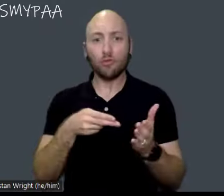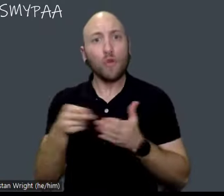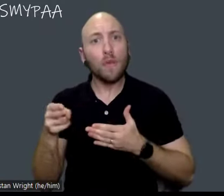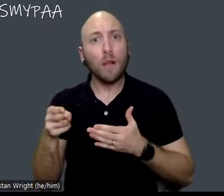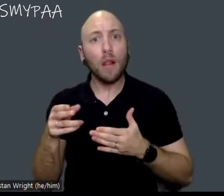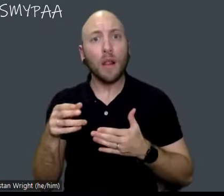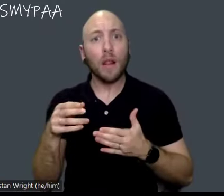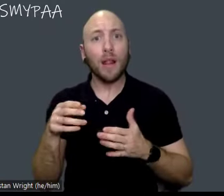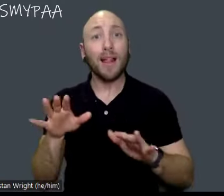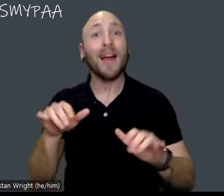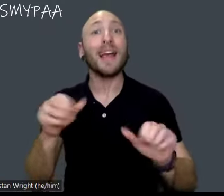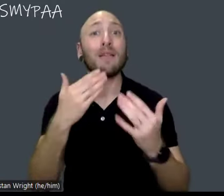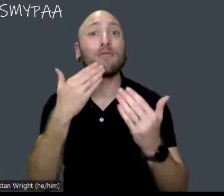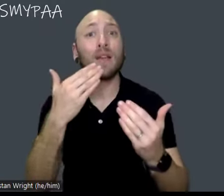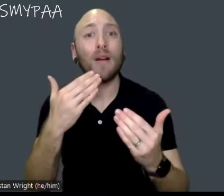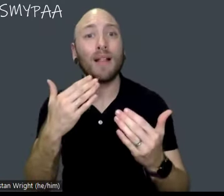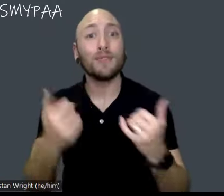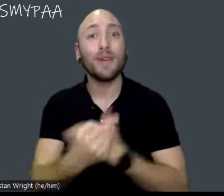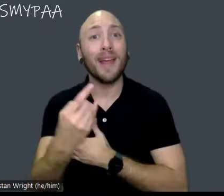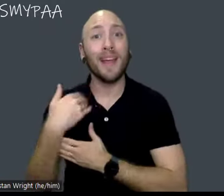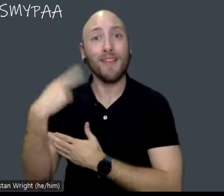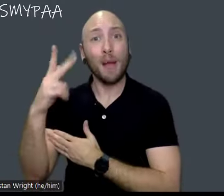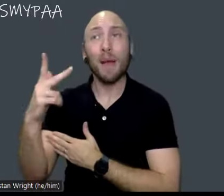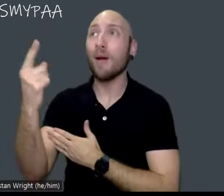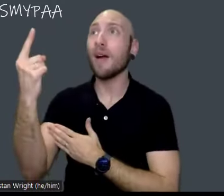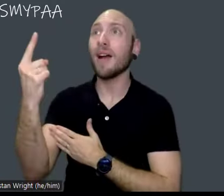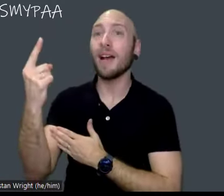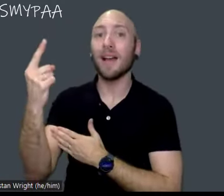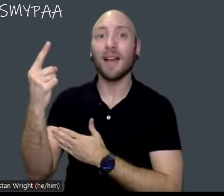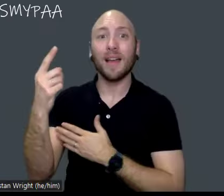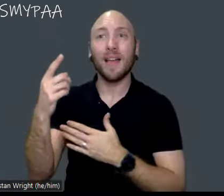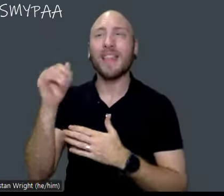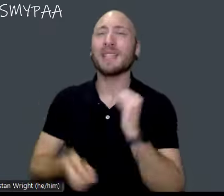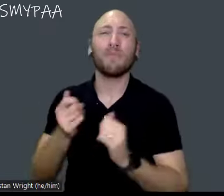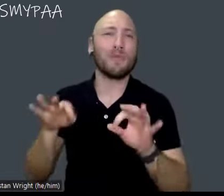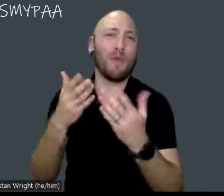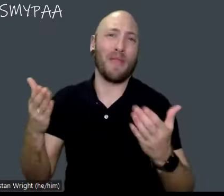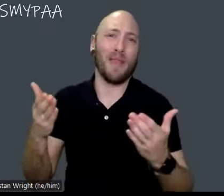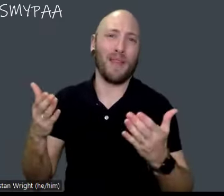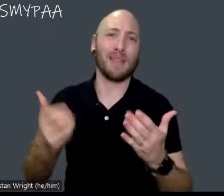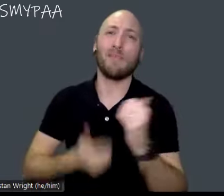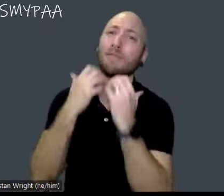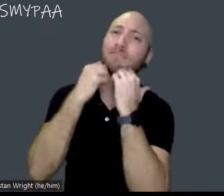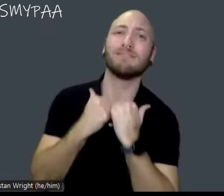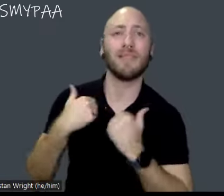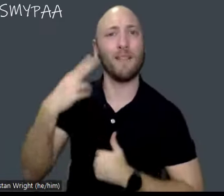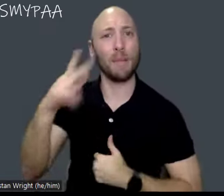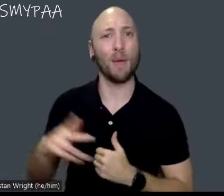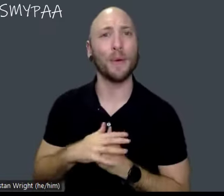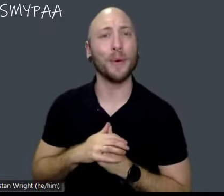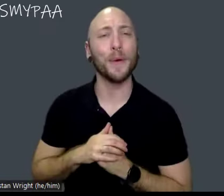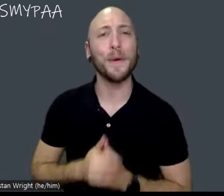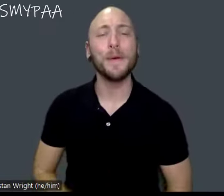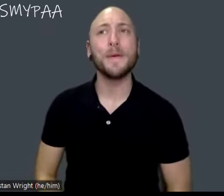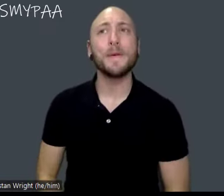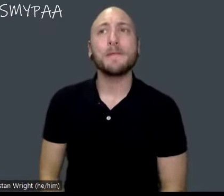I can be grateful. And today I have a higher power in my life, which is the most important part in my life.